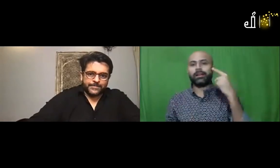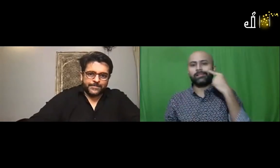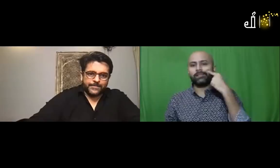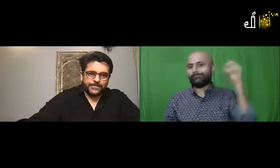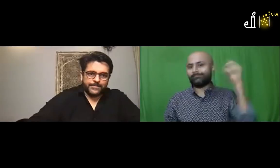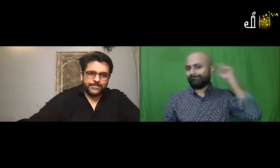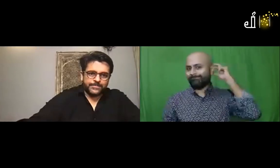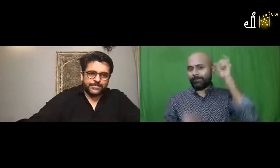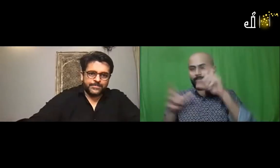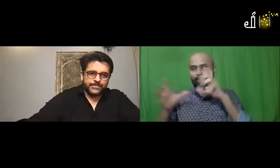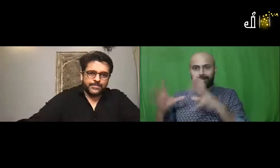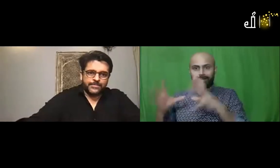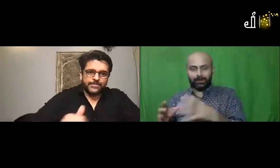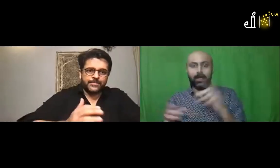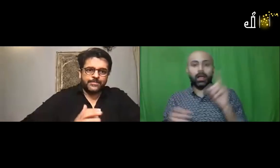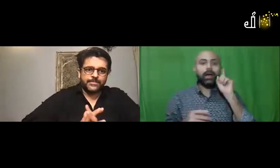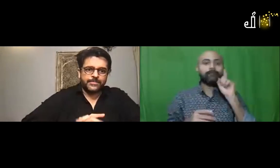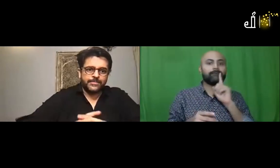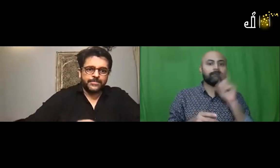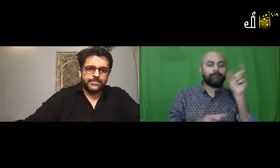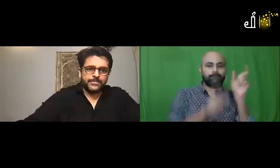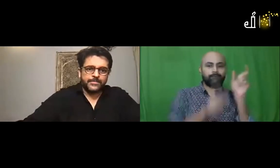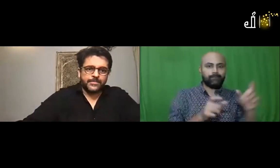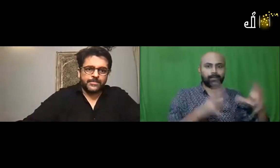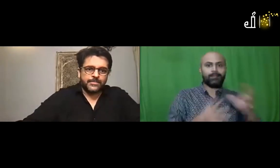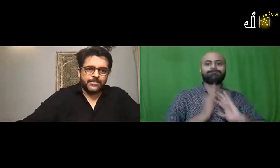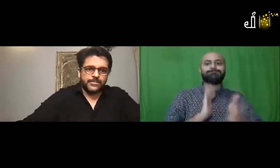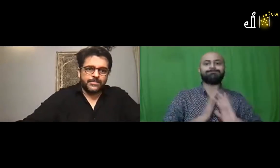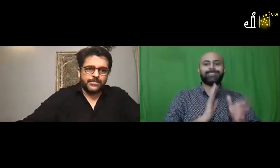So I would like to ask everyone related to the cochlear implant.